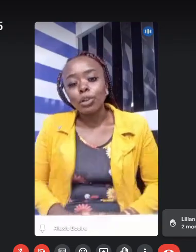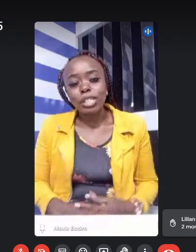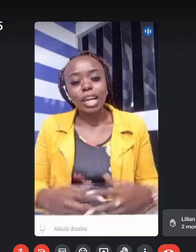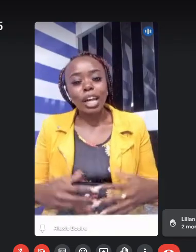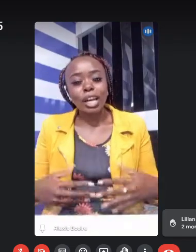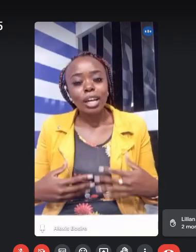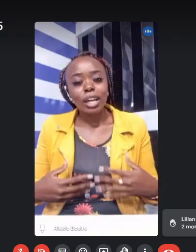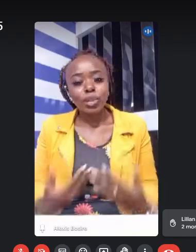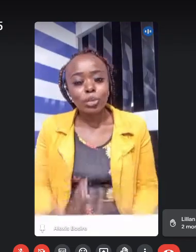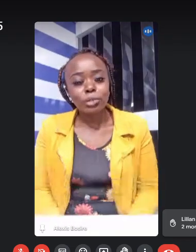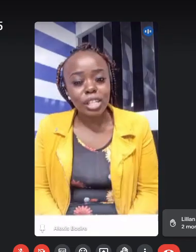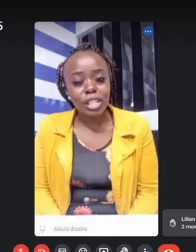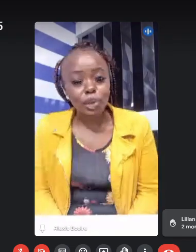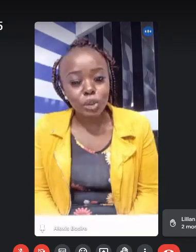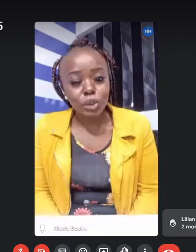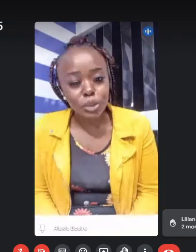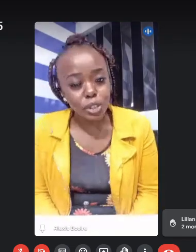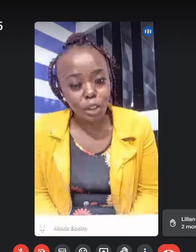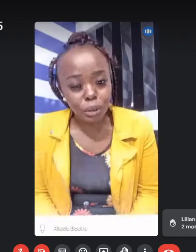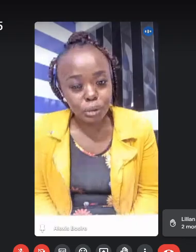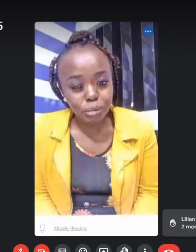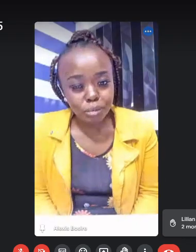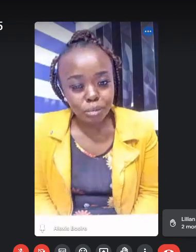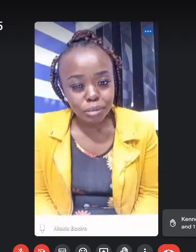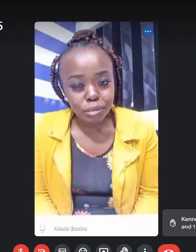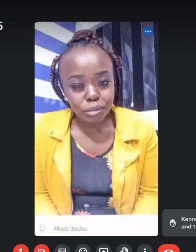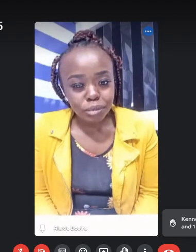Or was I too fast or too slow?